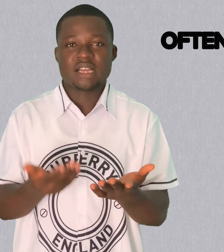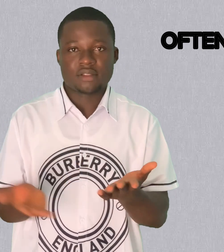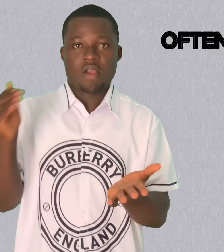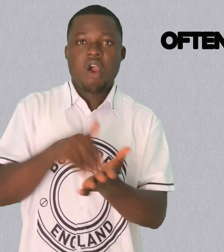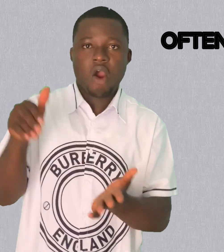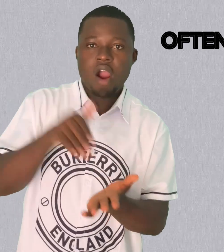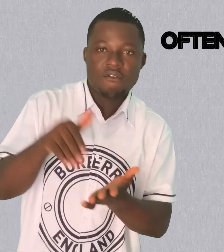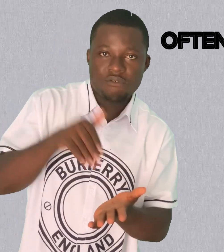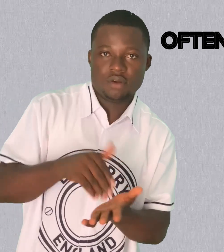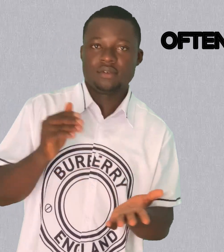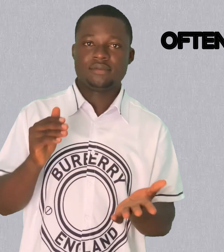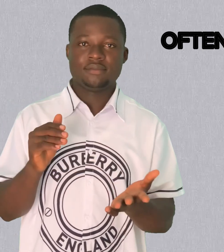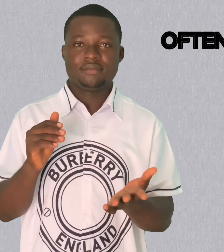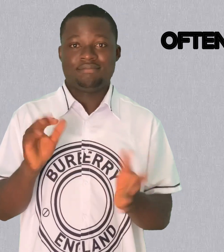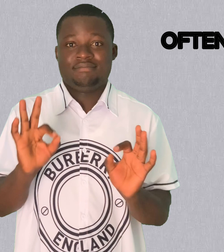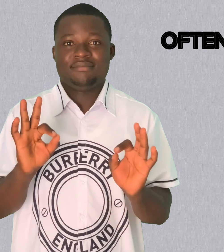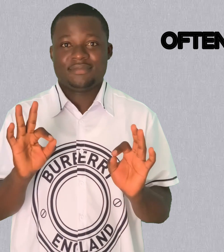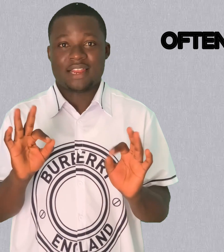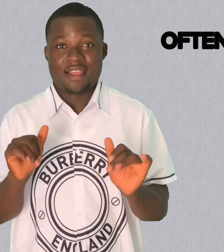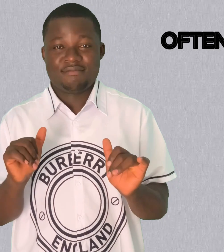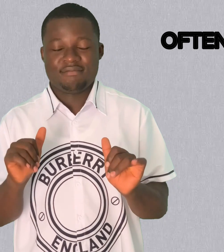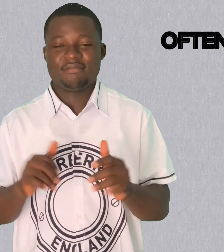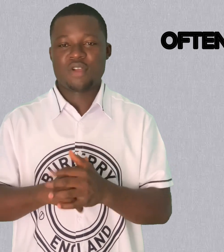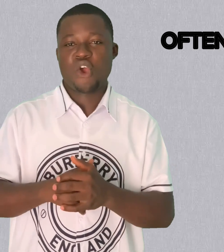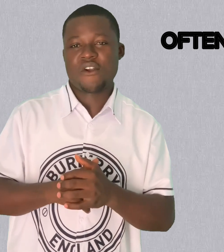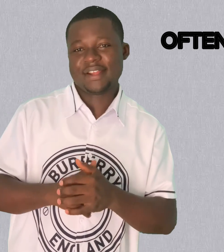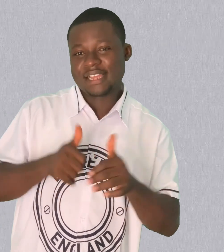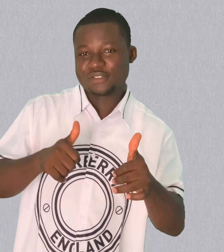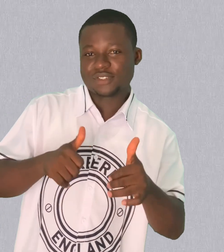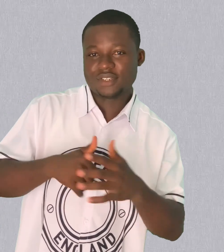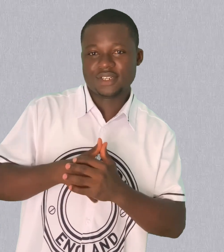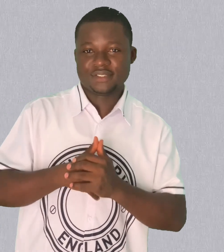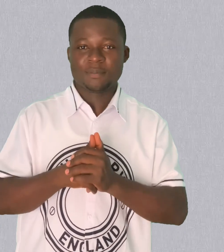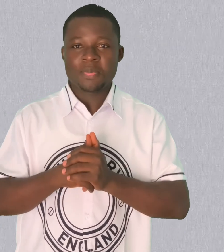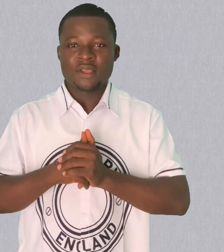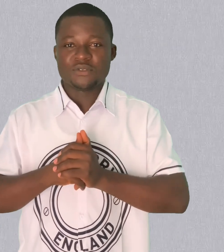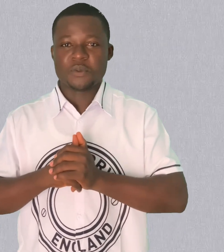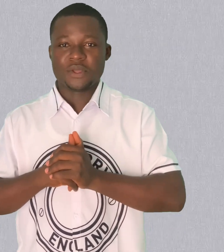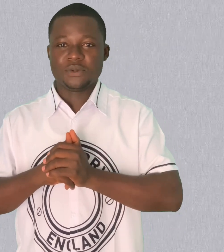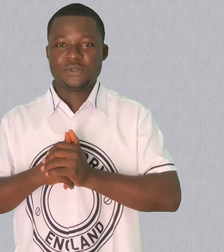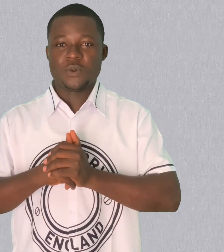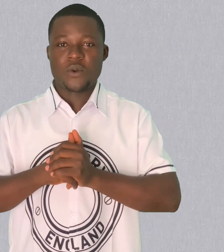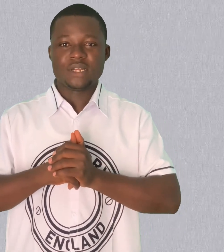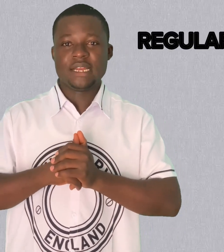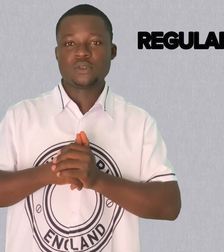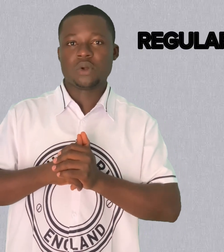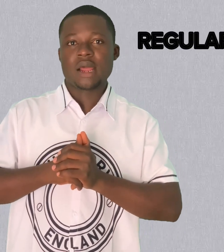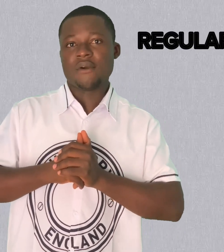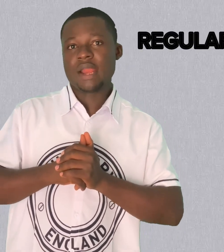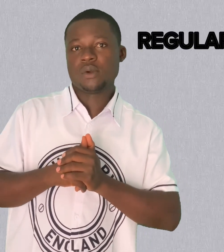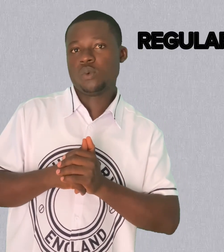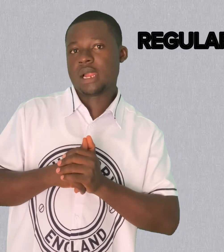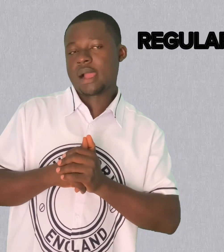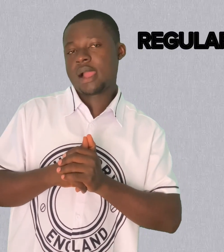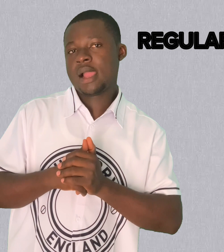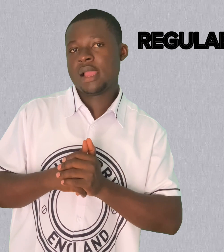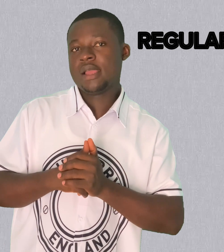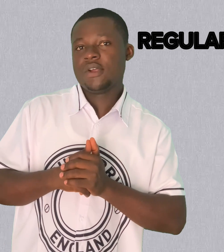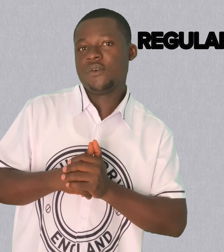that often. Clear? All right, I trust you got it. So we go to the next word, regular.